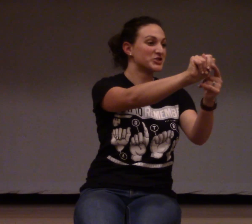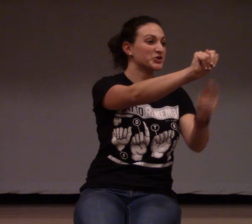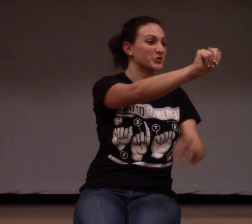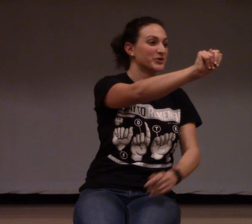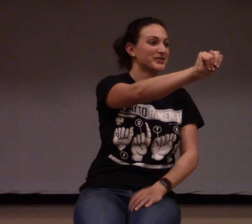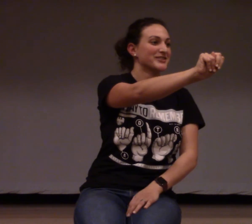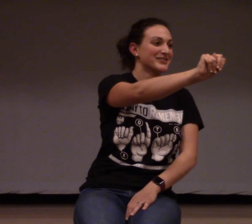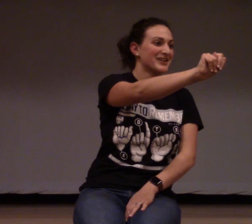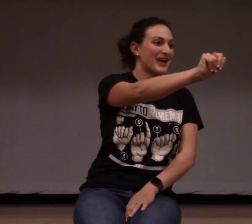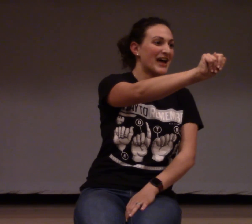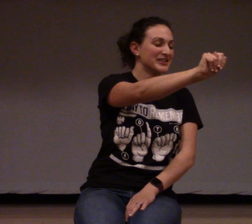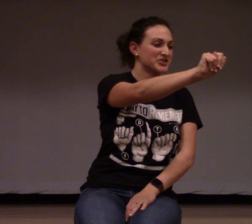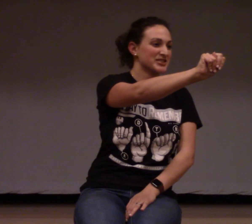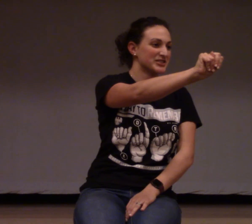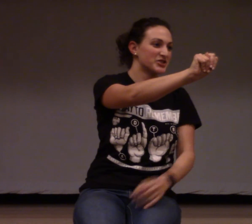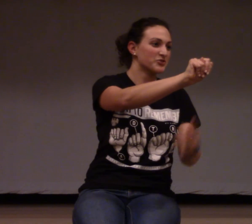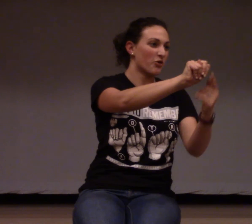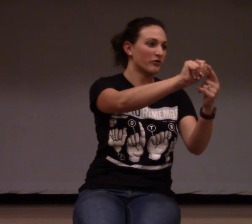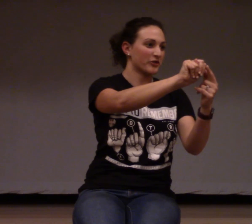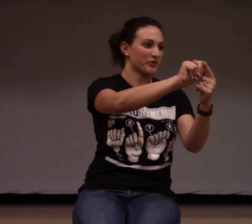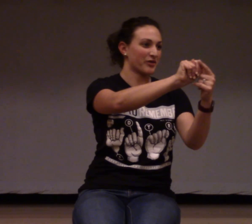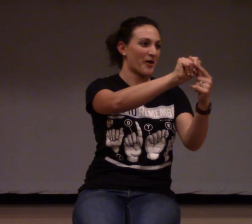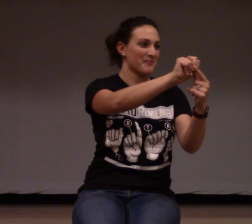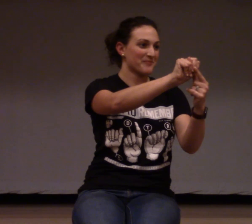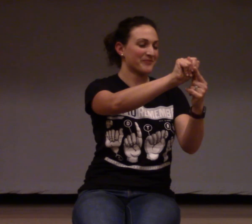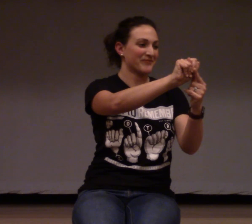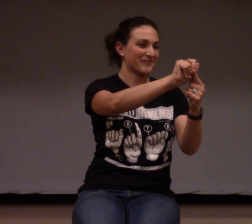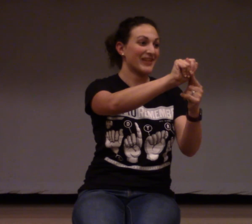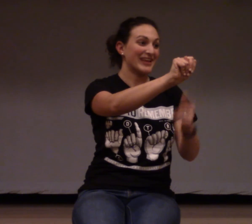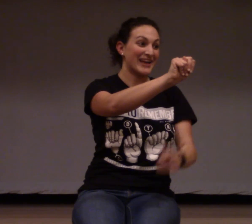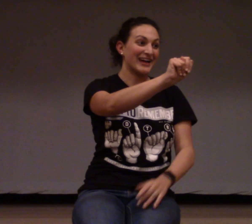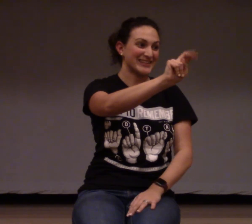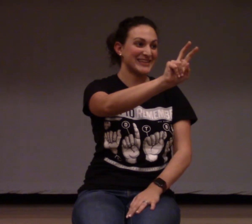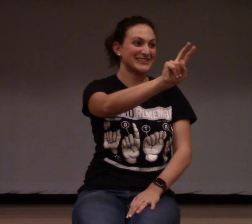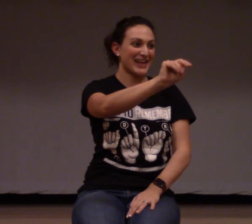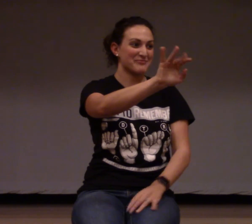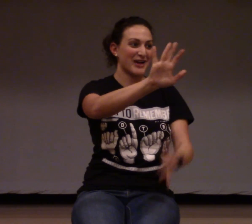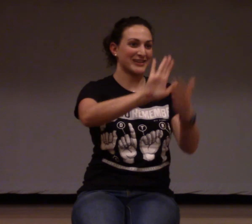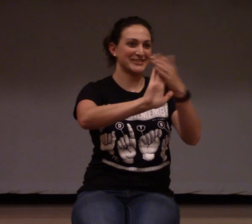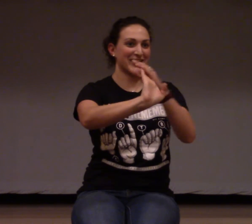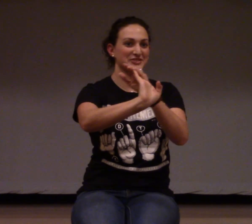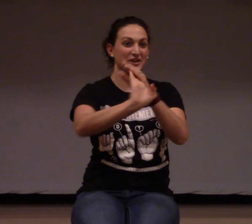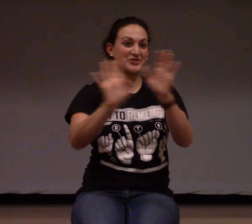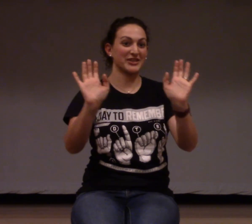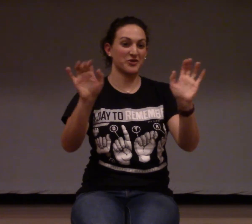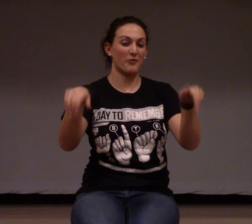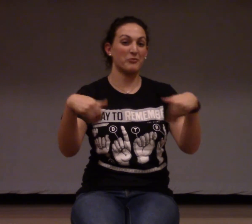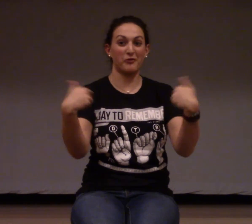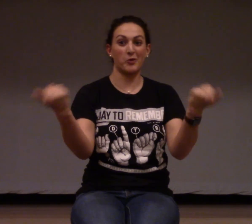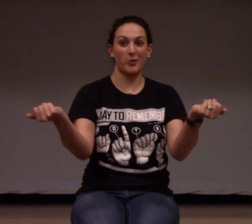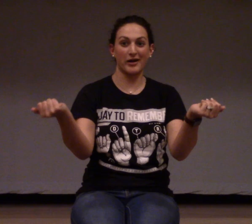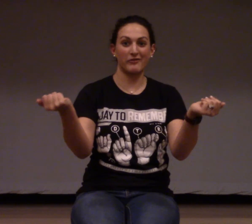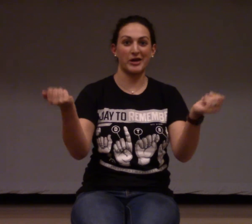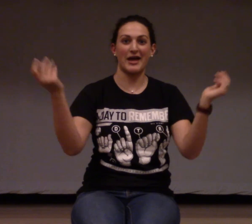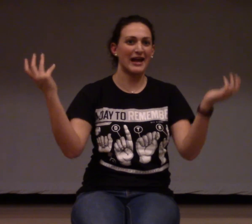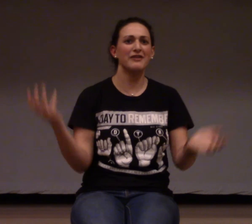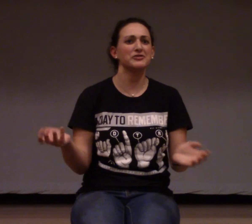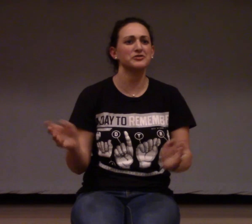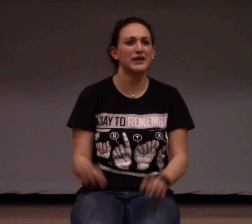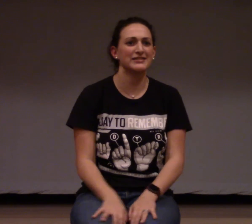2. N is just the 2 over your thumb. Yeah, it takes a lot of practice. You got to stretch. Like, so before work every day. And I never told you guys,